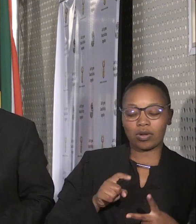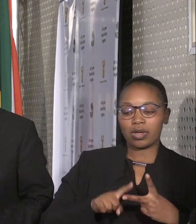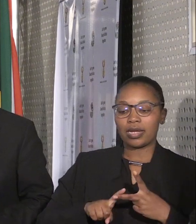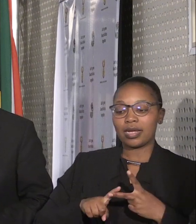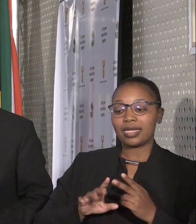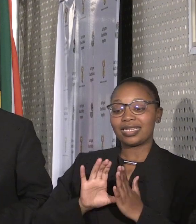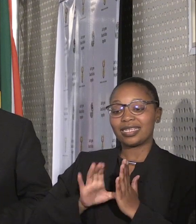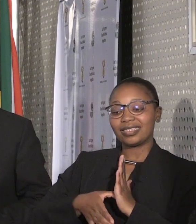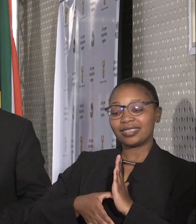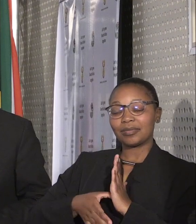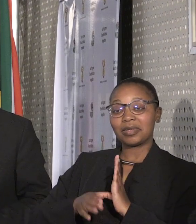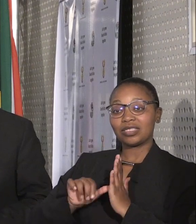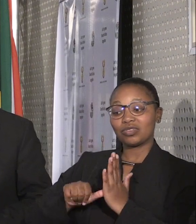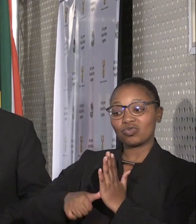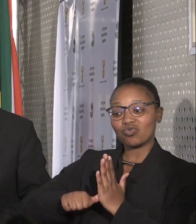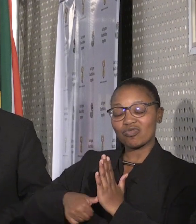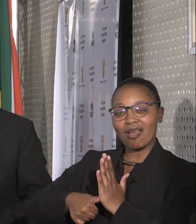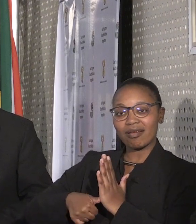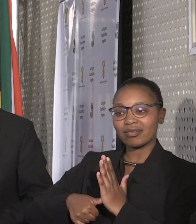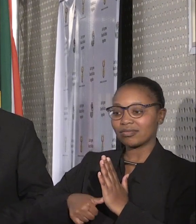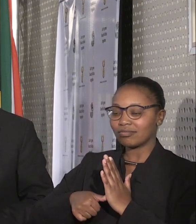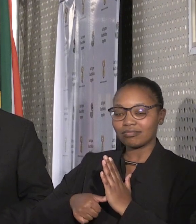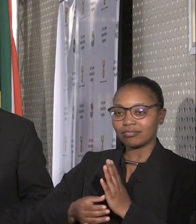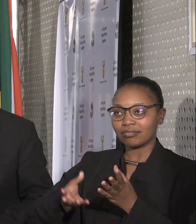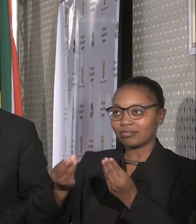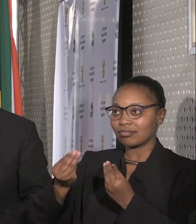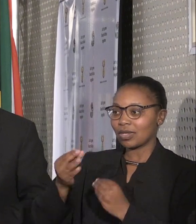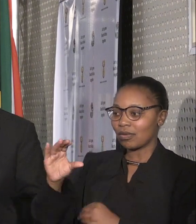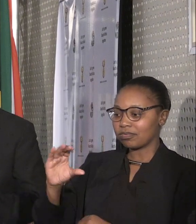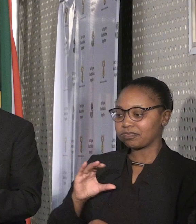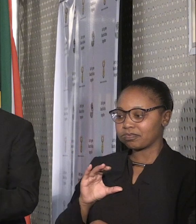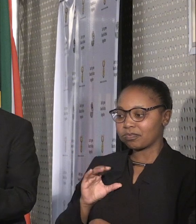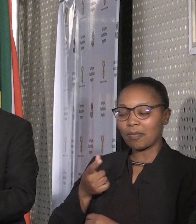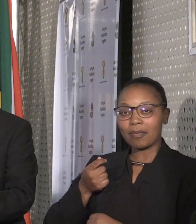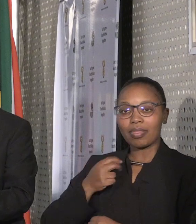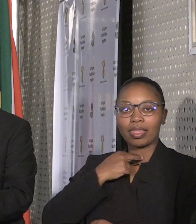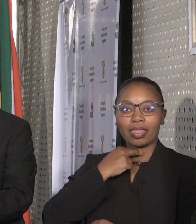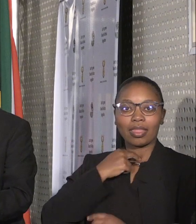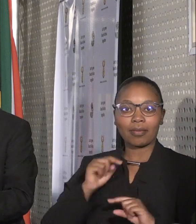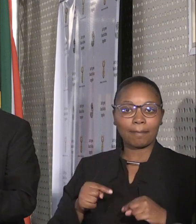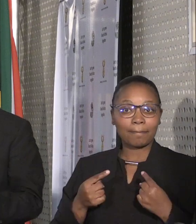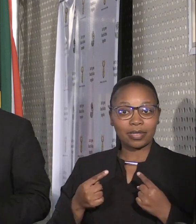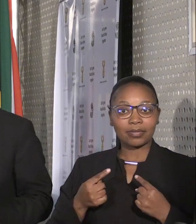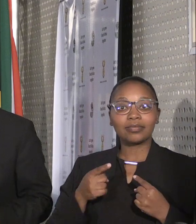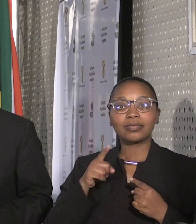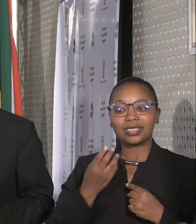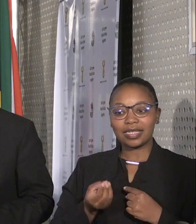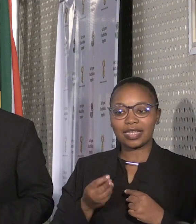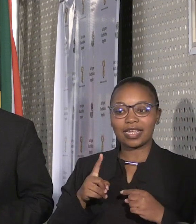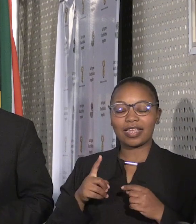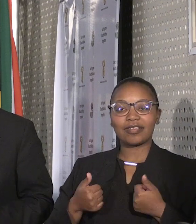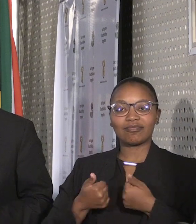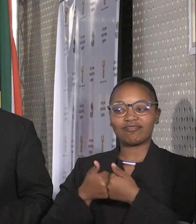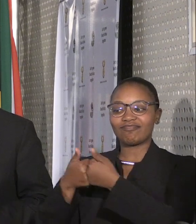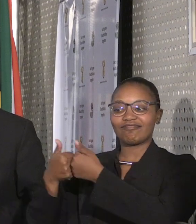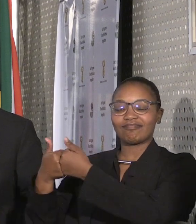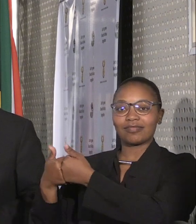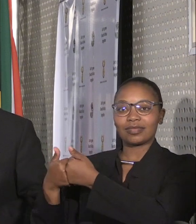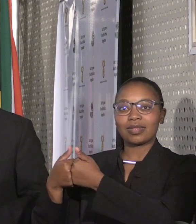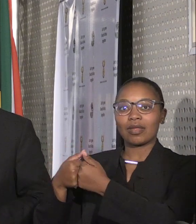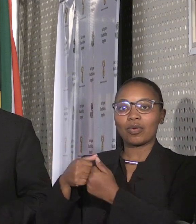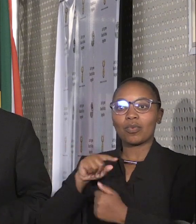grants. The intermittent system challenges were as a result of a systems